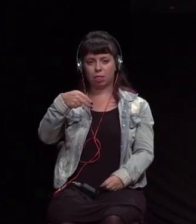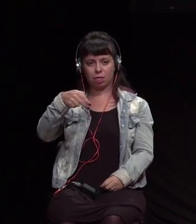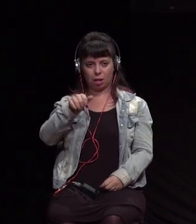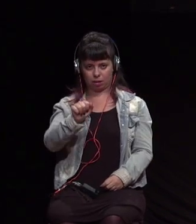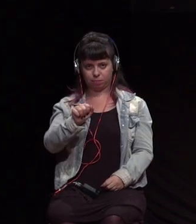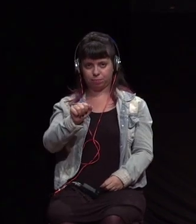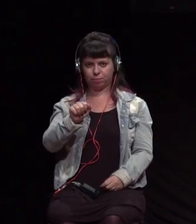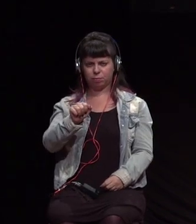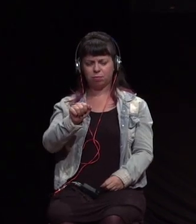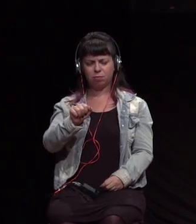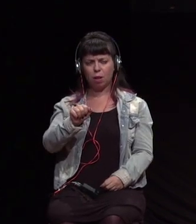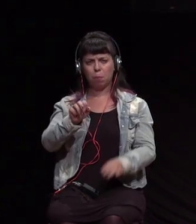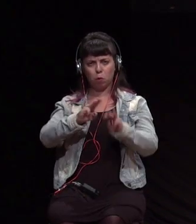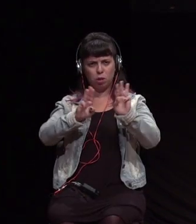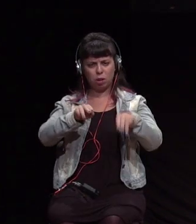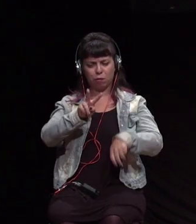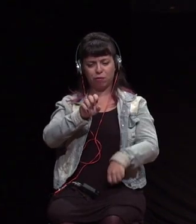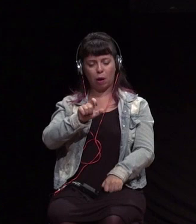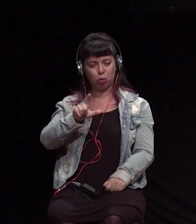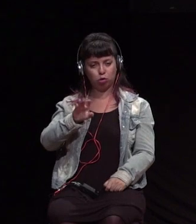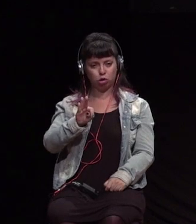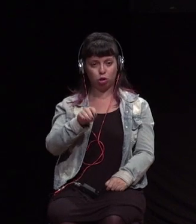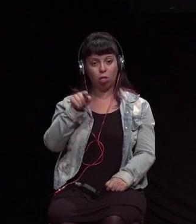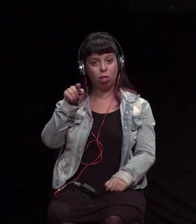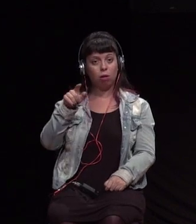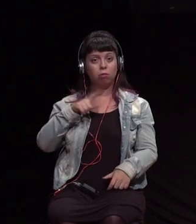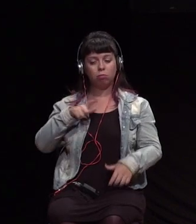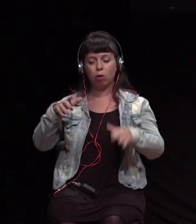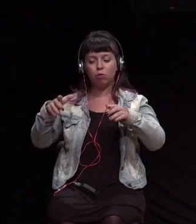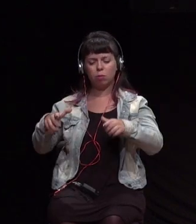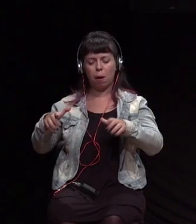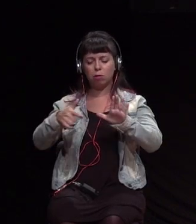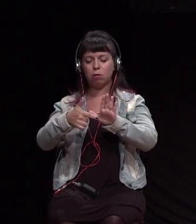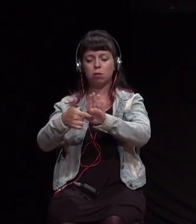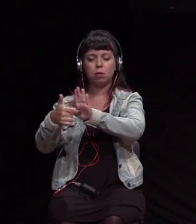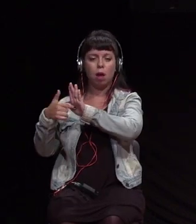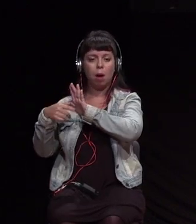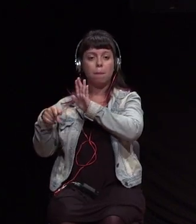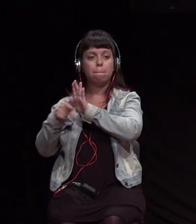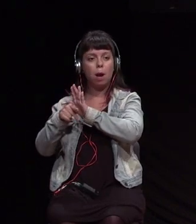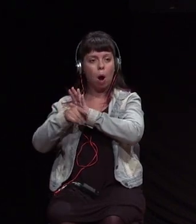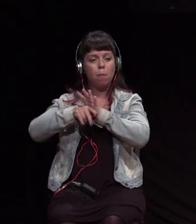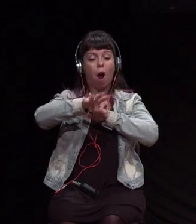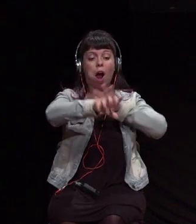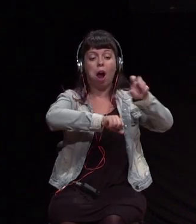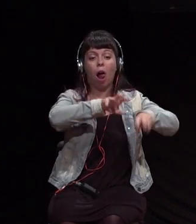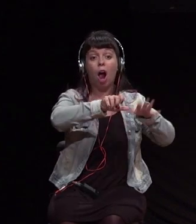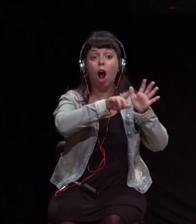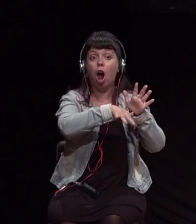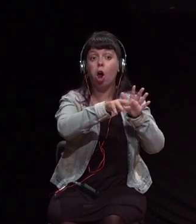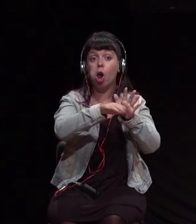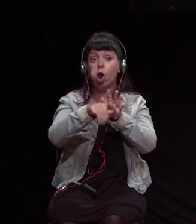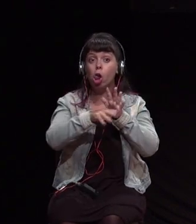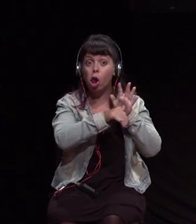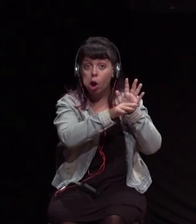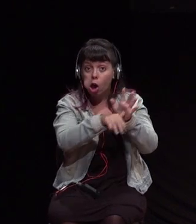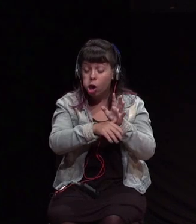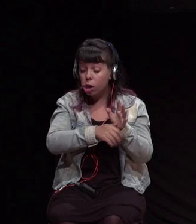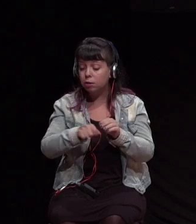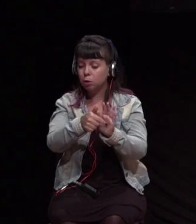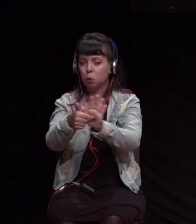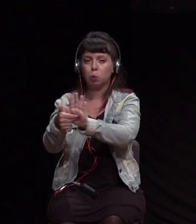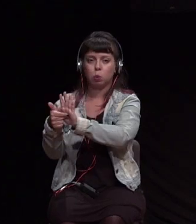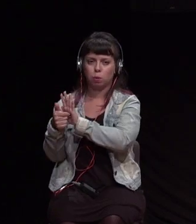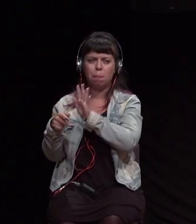specifically dedicated to objects that were plundered, to Austrian colonial history, and I think it's a